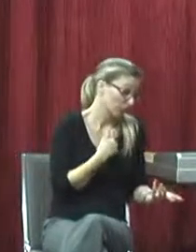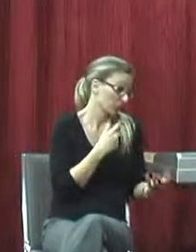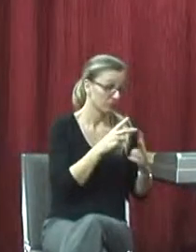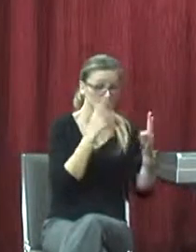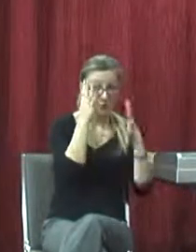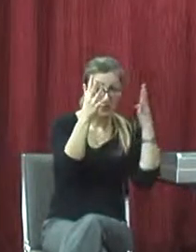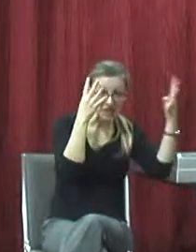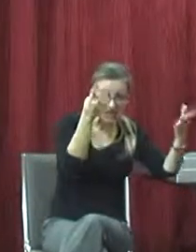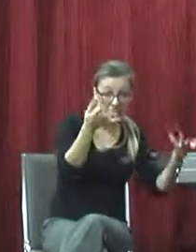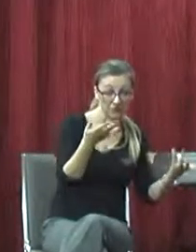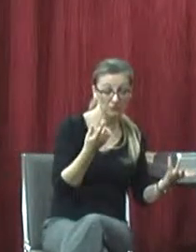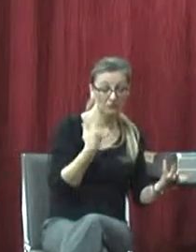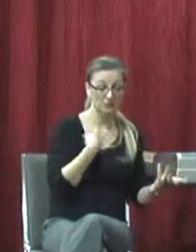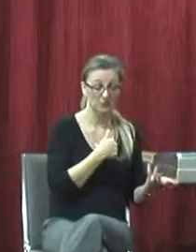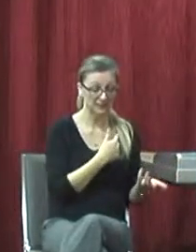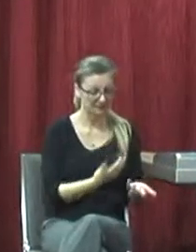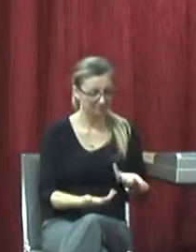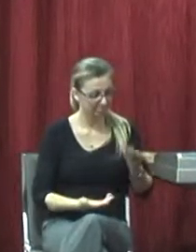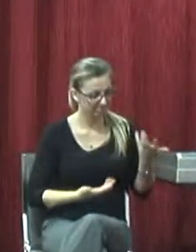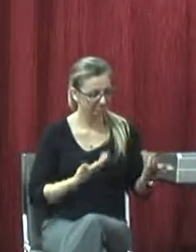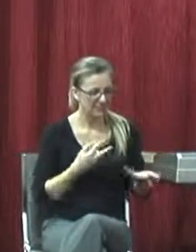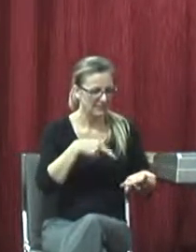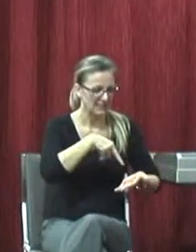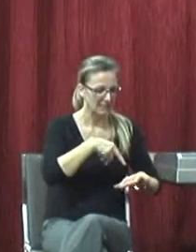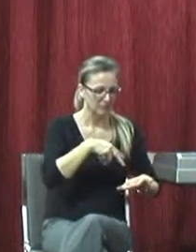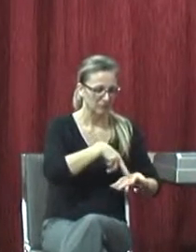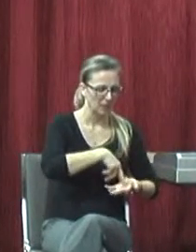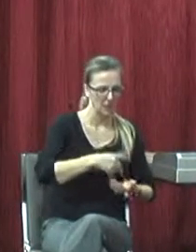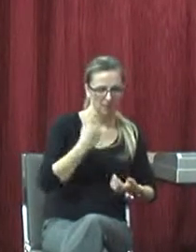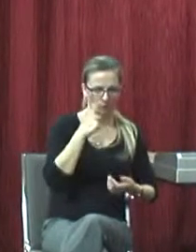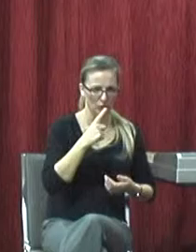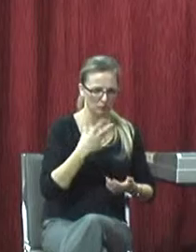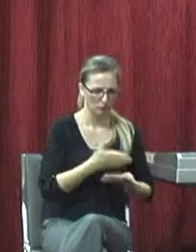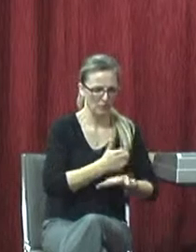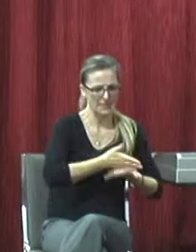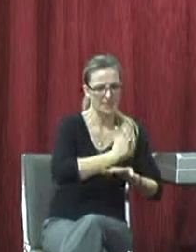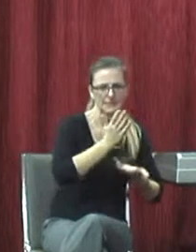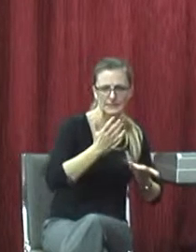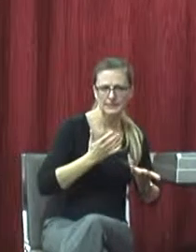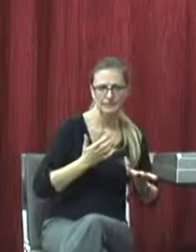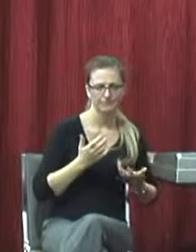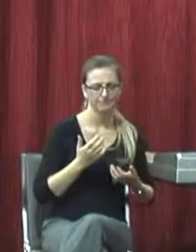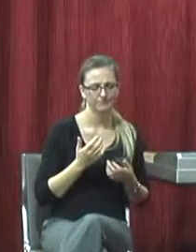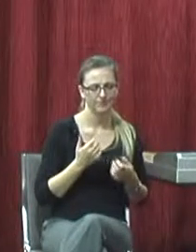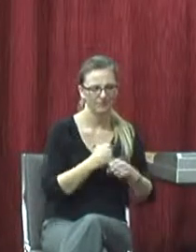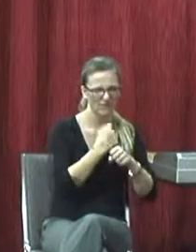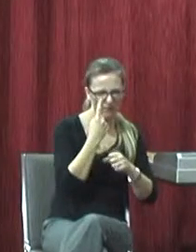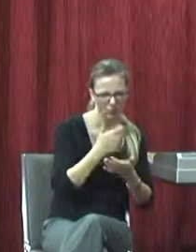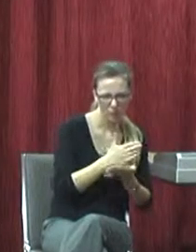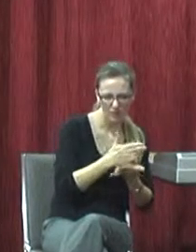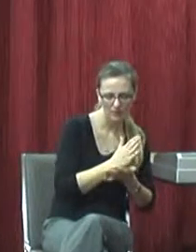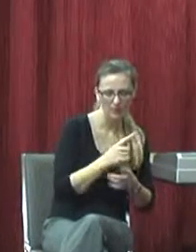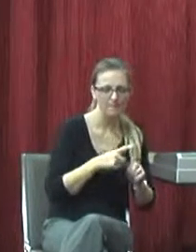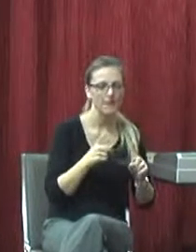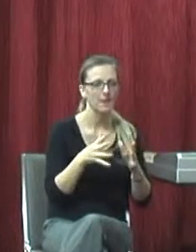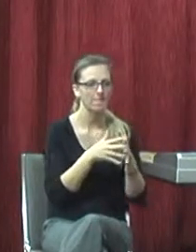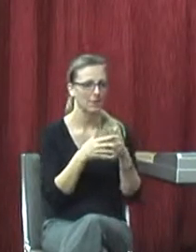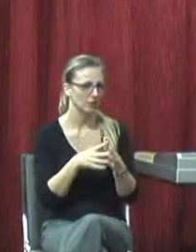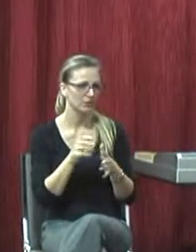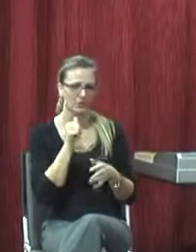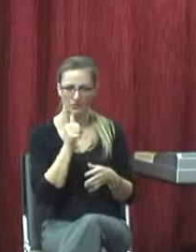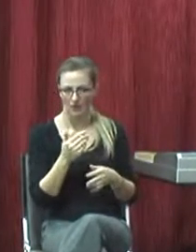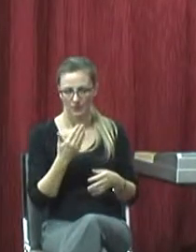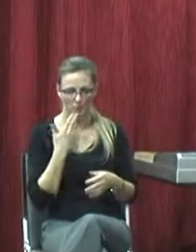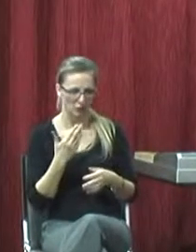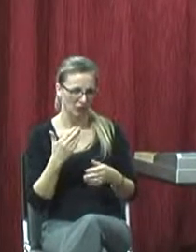creative, and we stand up for rights. But Americans don't do that well at working